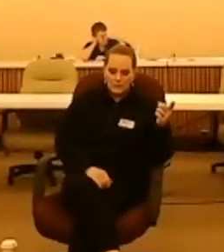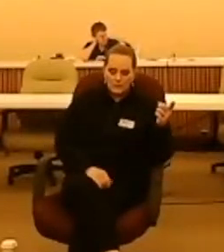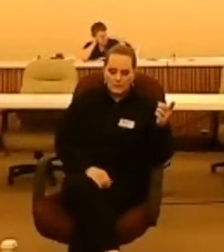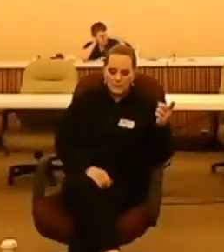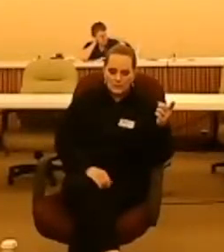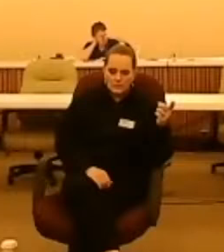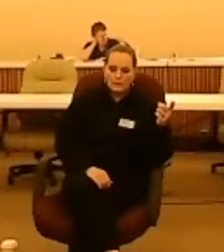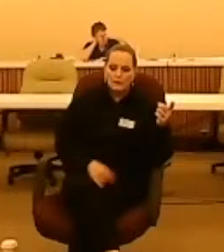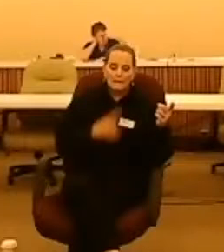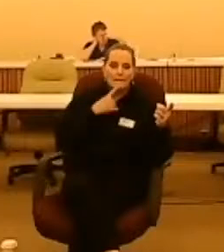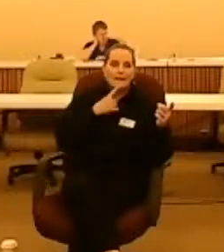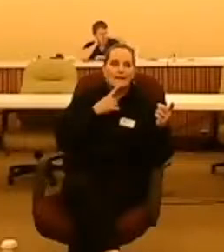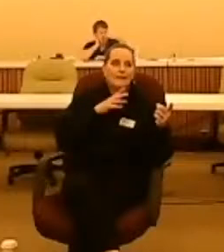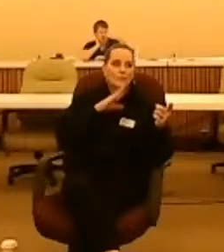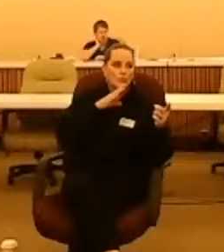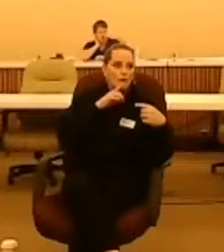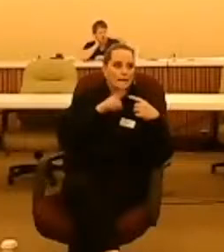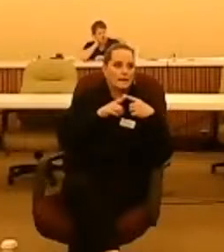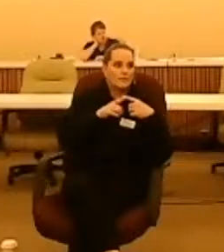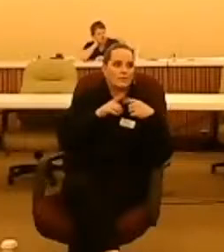And you're muted if you're talking.